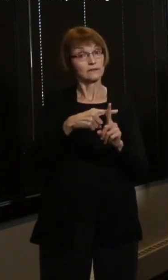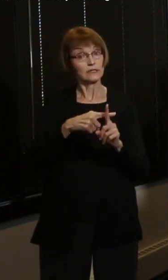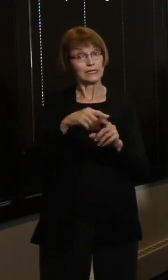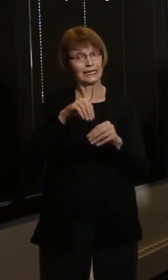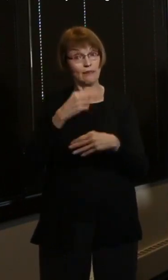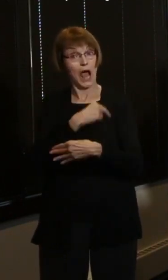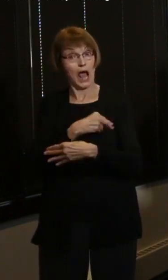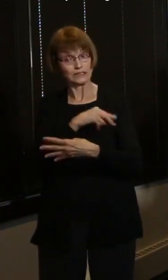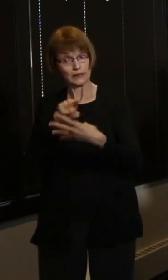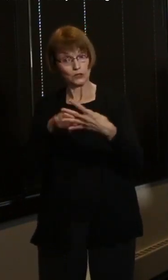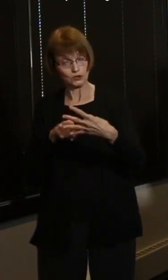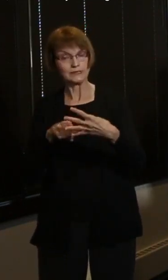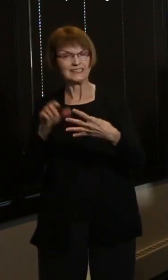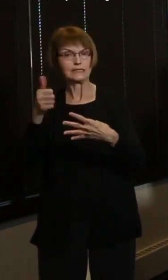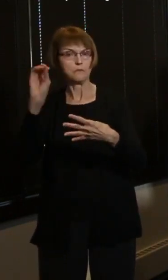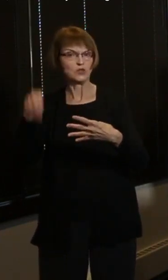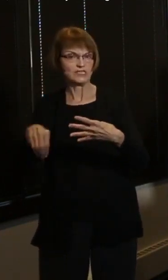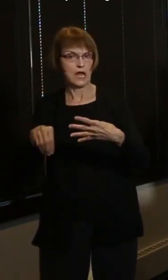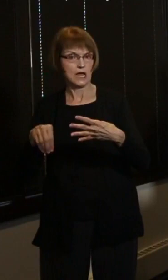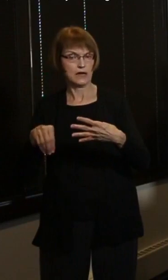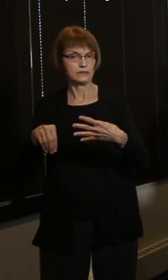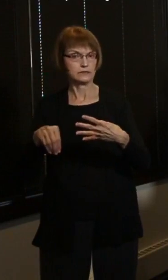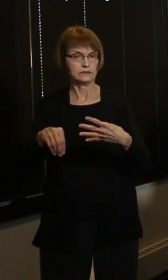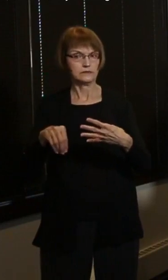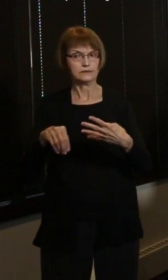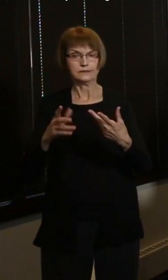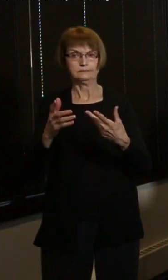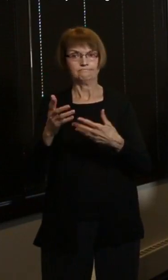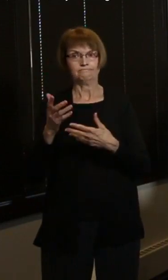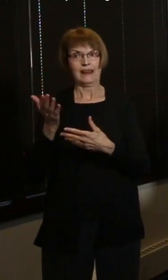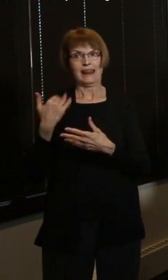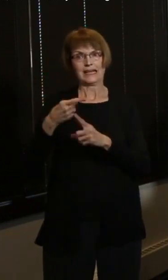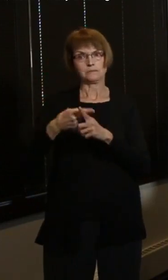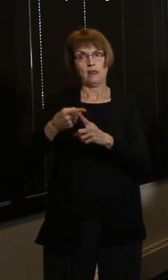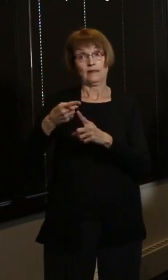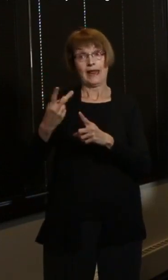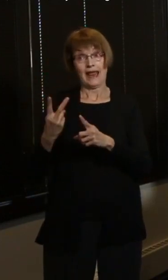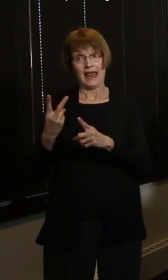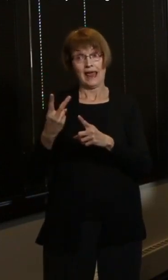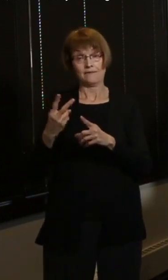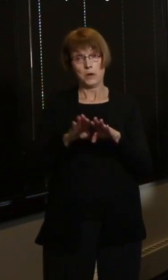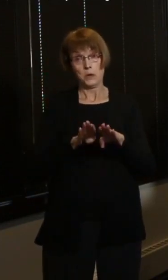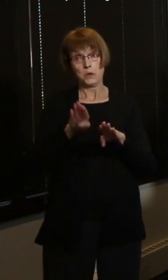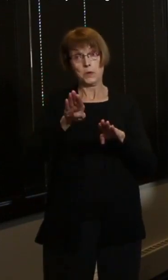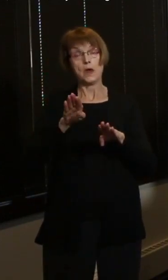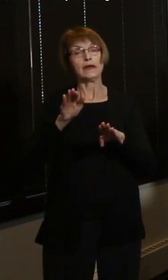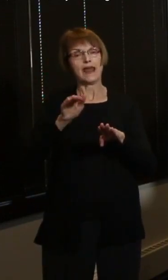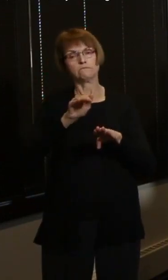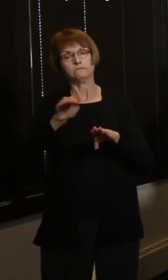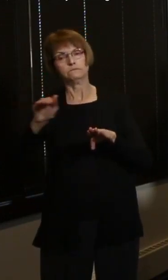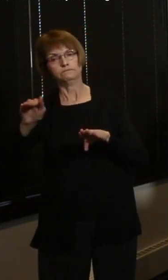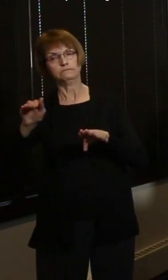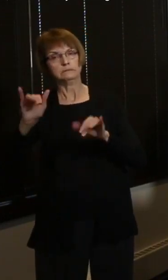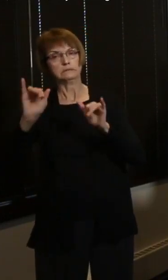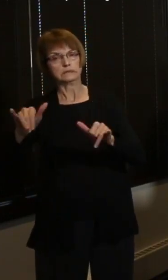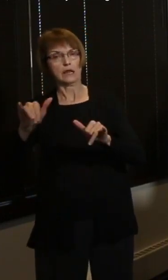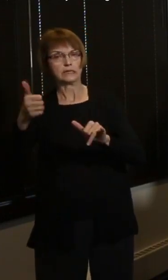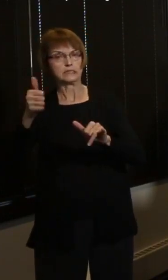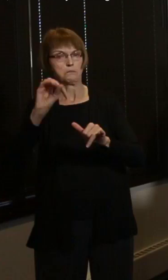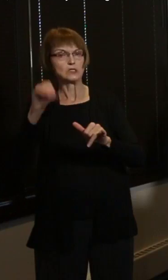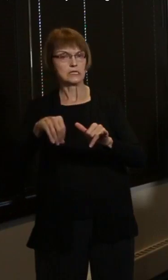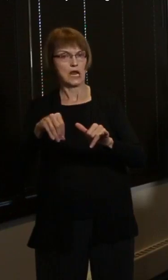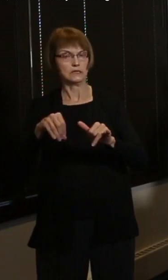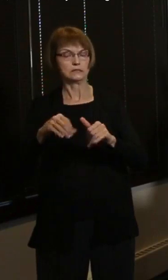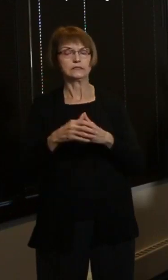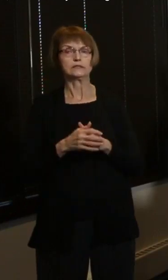10%. You can see it came up over the past month and a half. Now is pretty flat at around that 10% mark. And